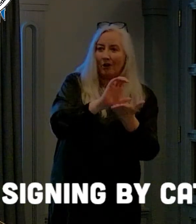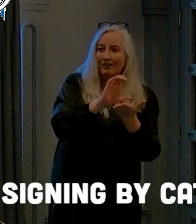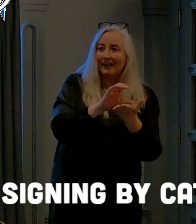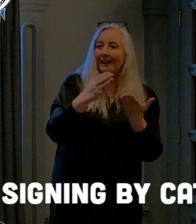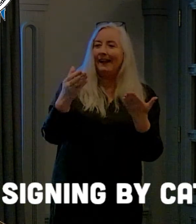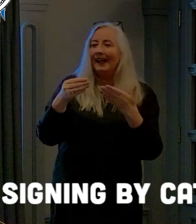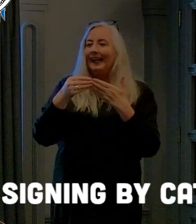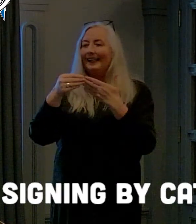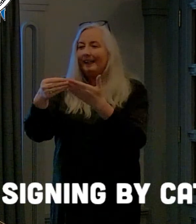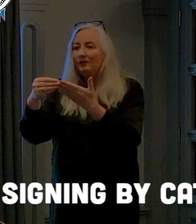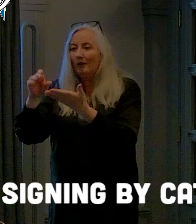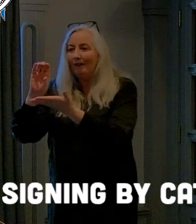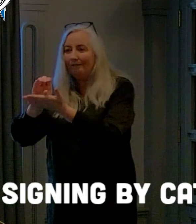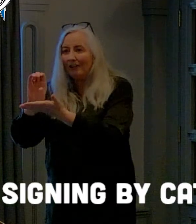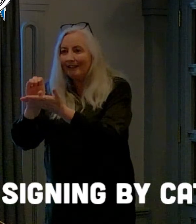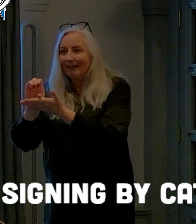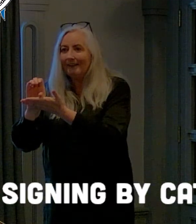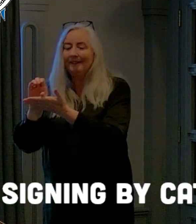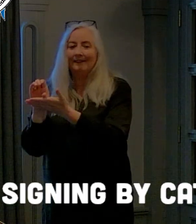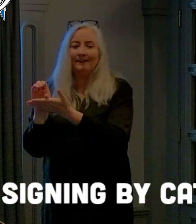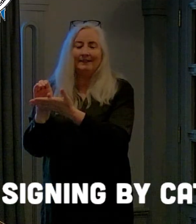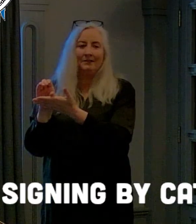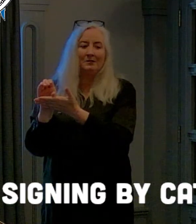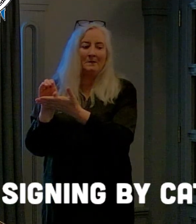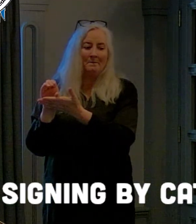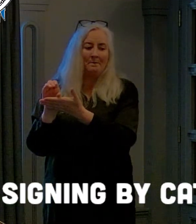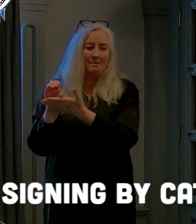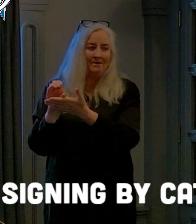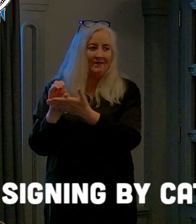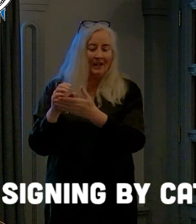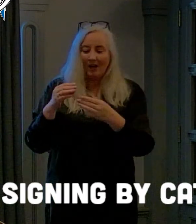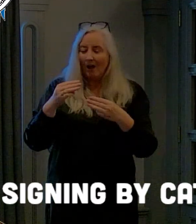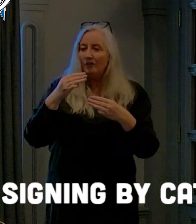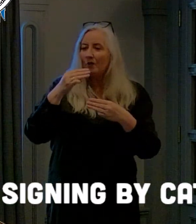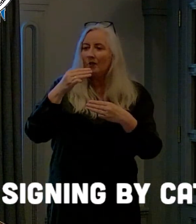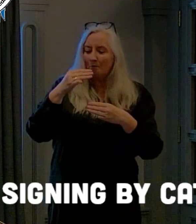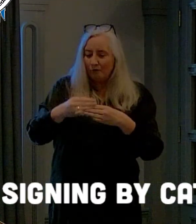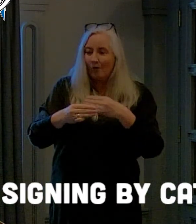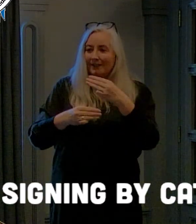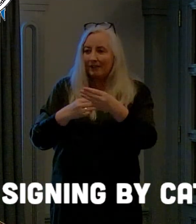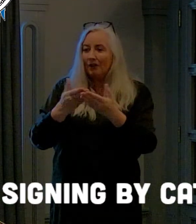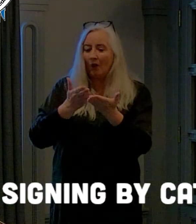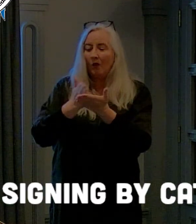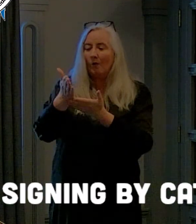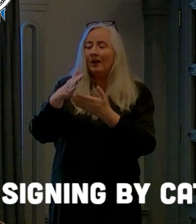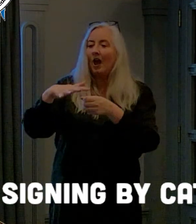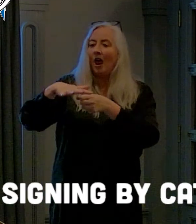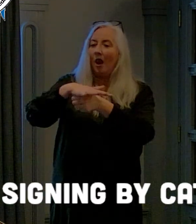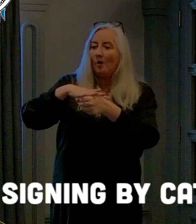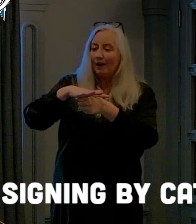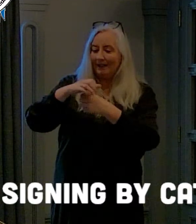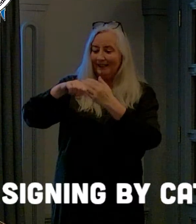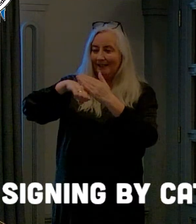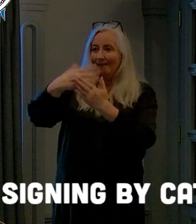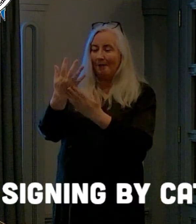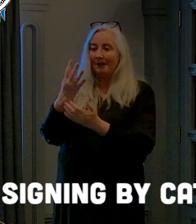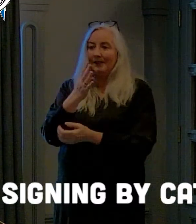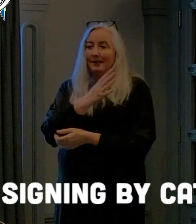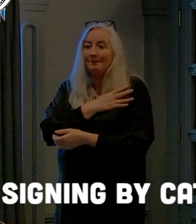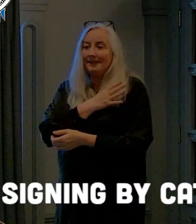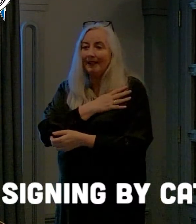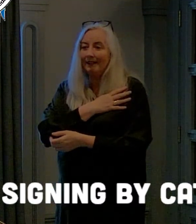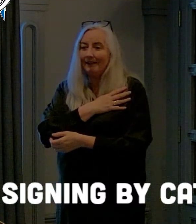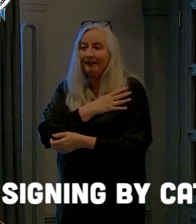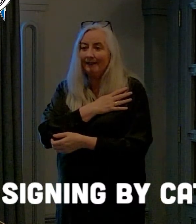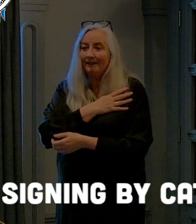there's different I guess processes that would come through the local development committees about